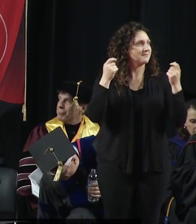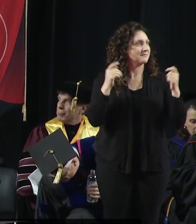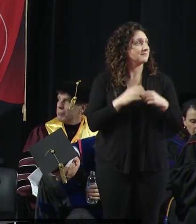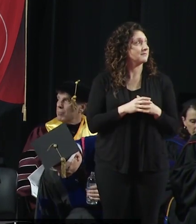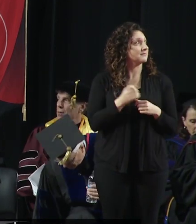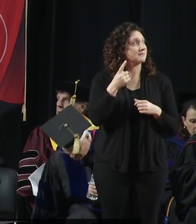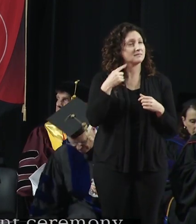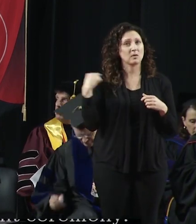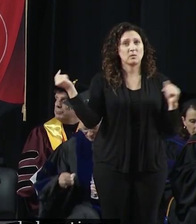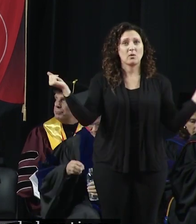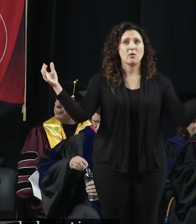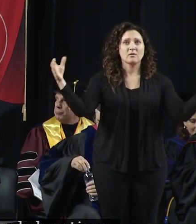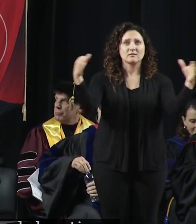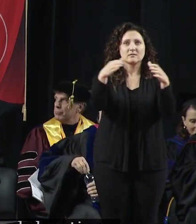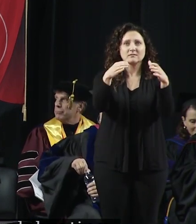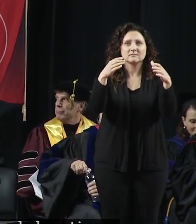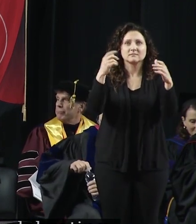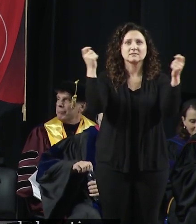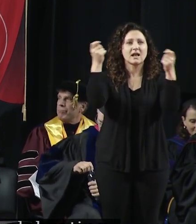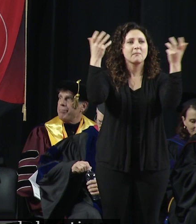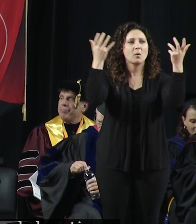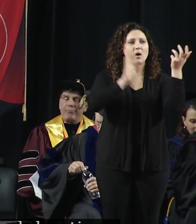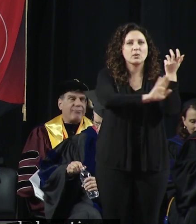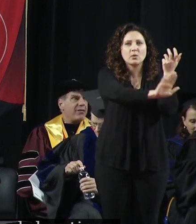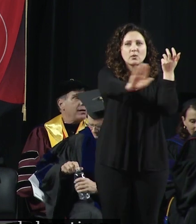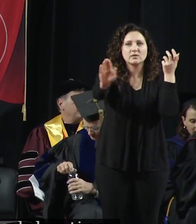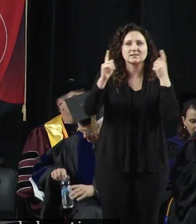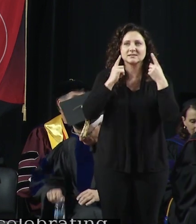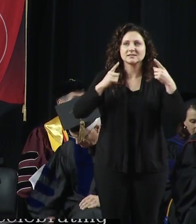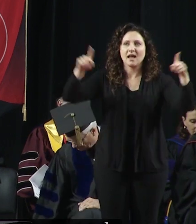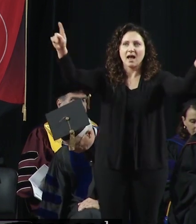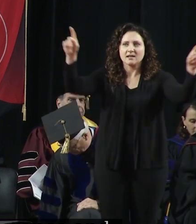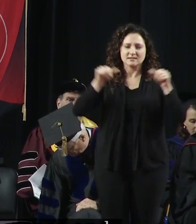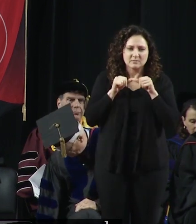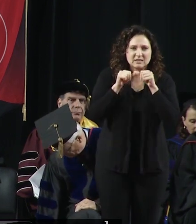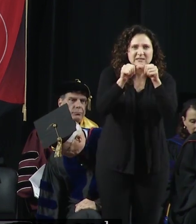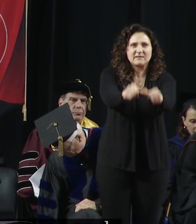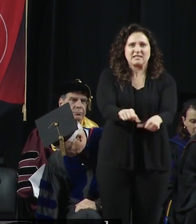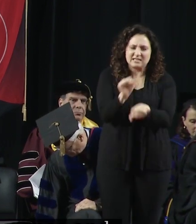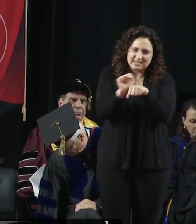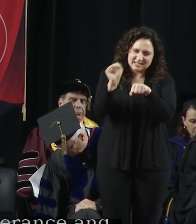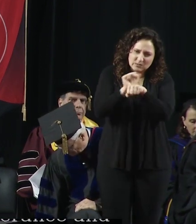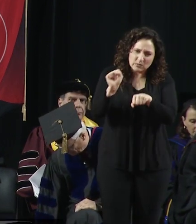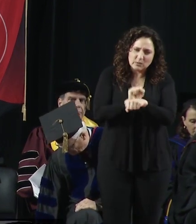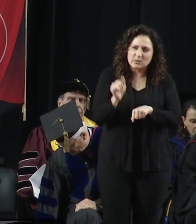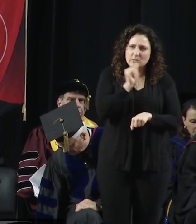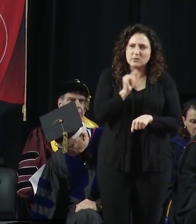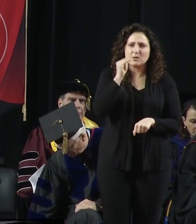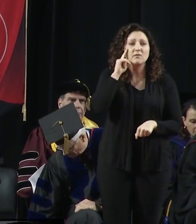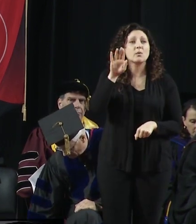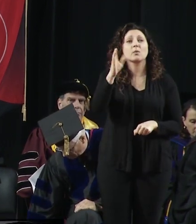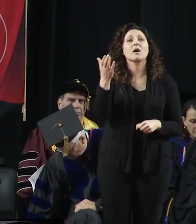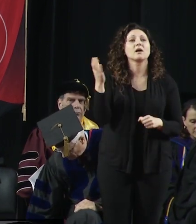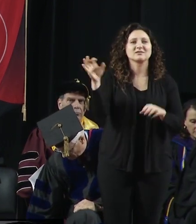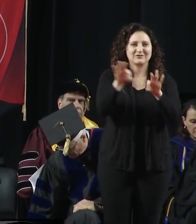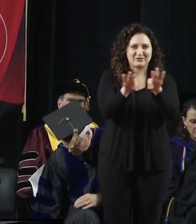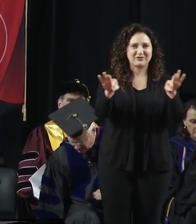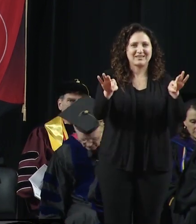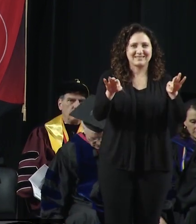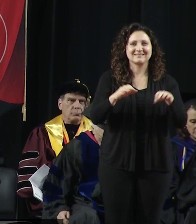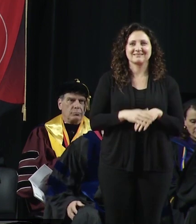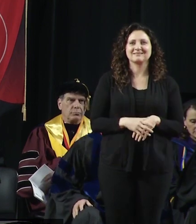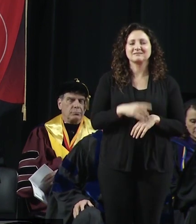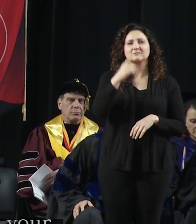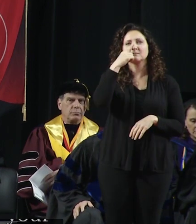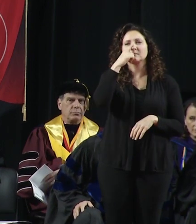all celebrating your success, perseverance, and tenacity in obtaining your degree. Please